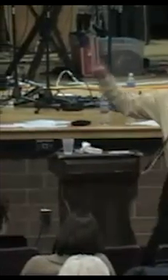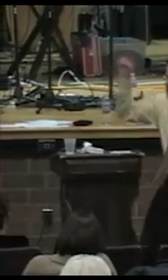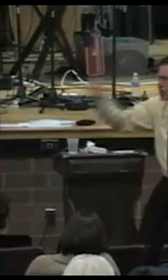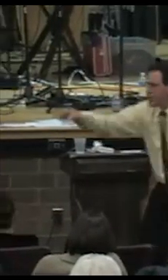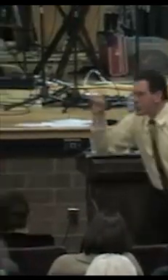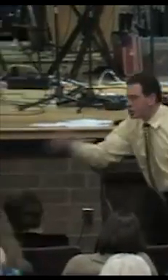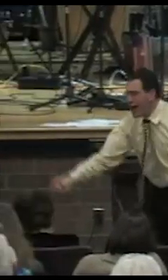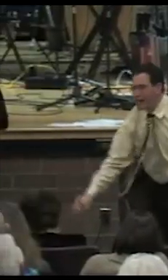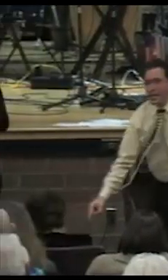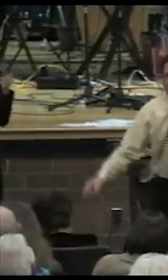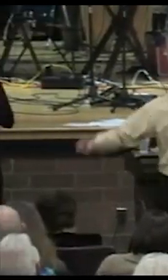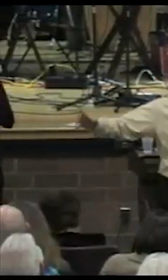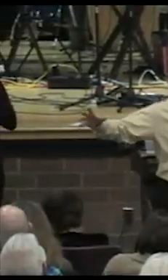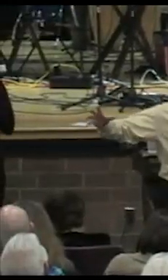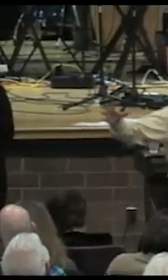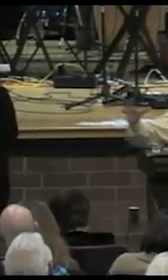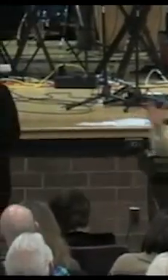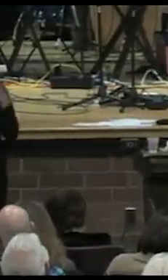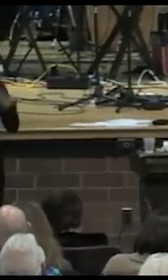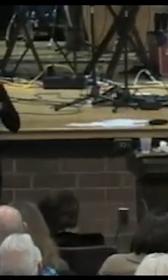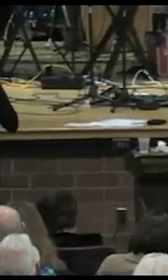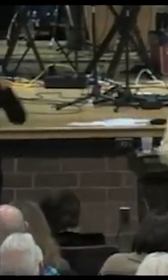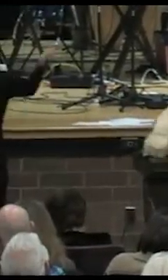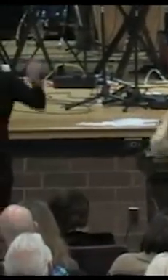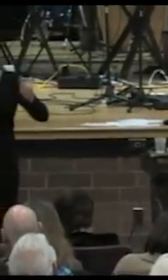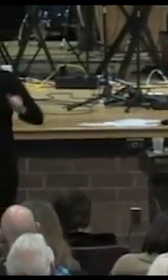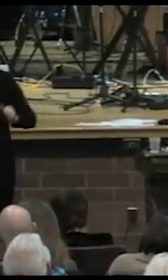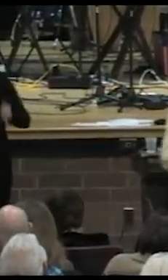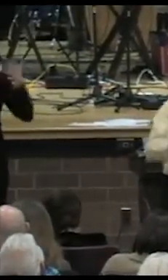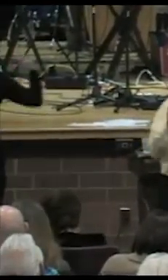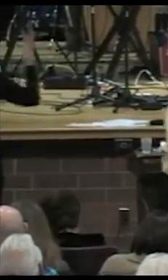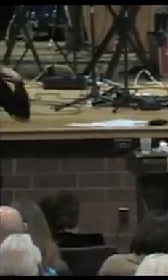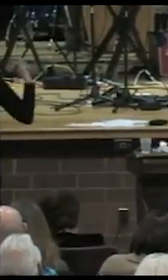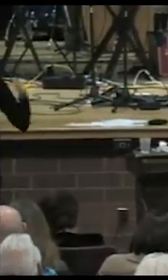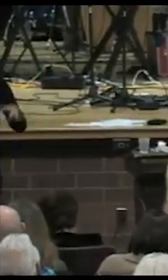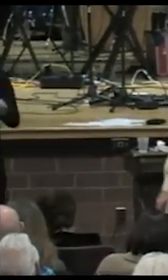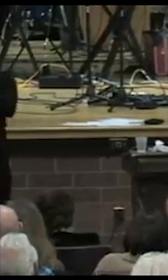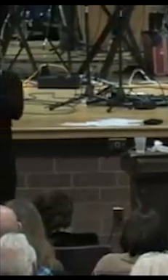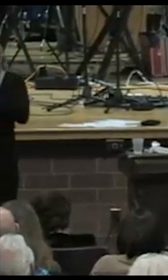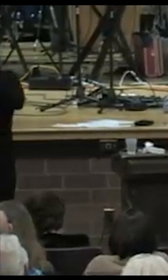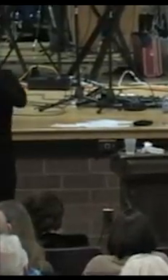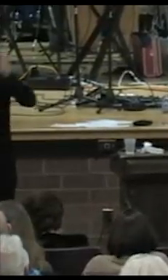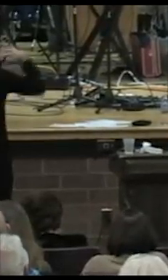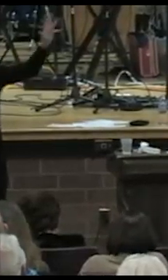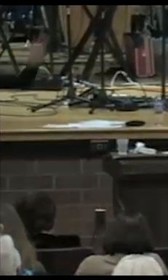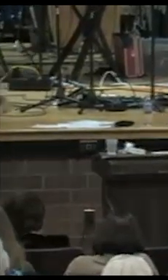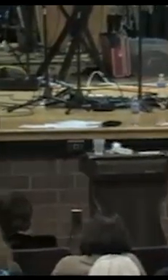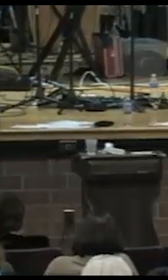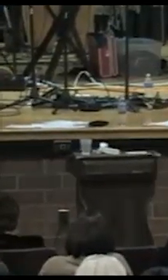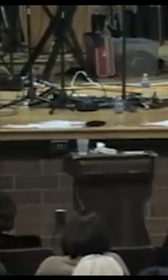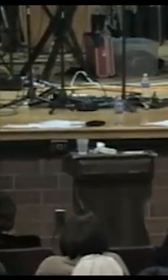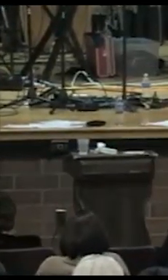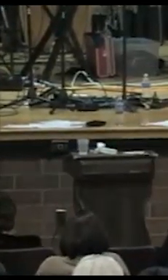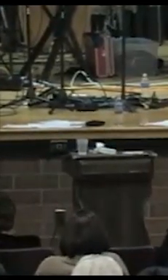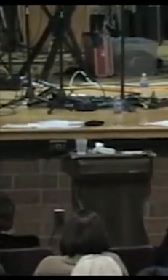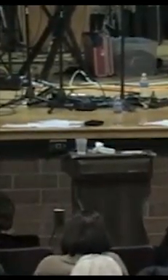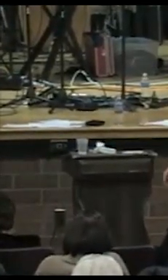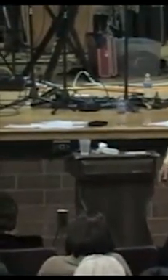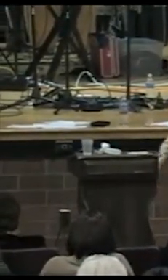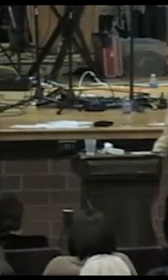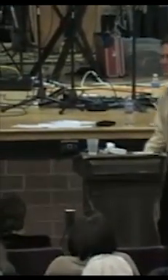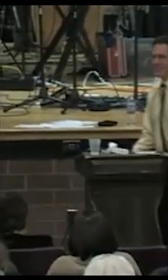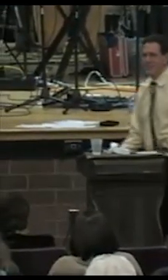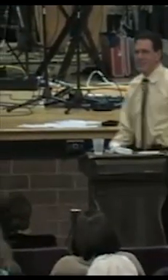do something for Jesus Christ. He's calling us together to do something for God. You can quote me on